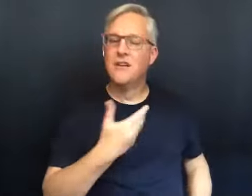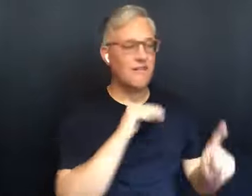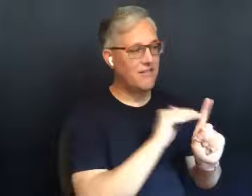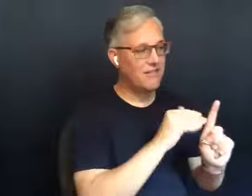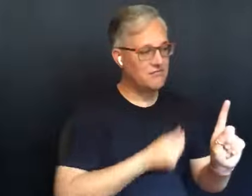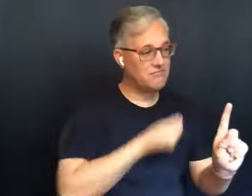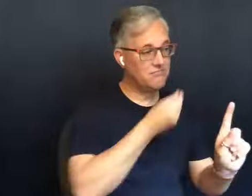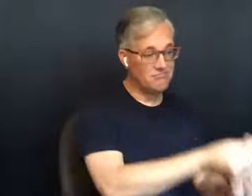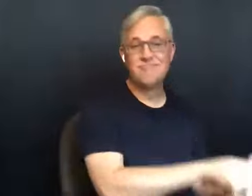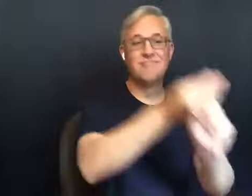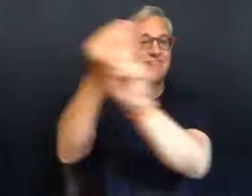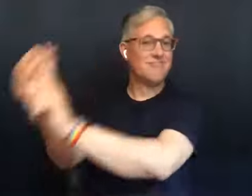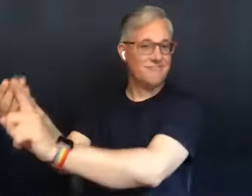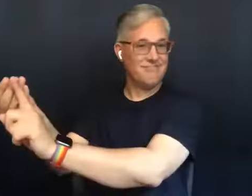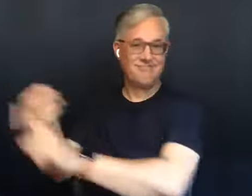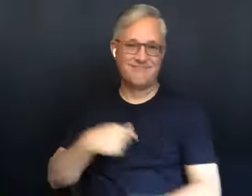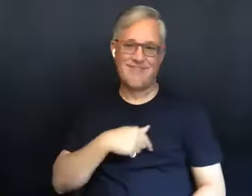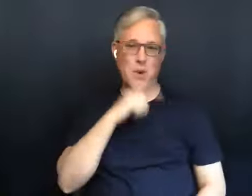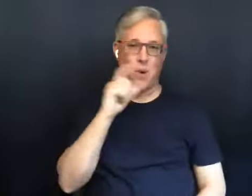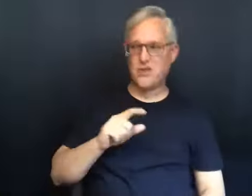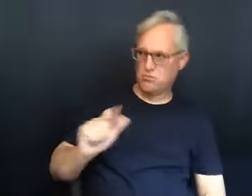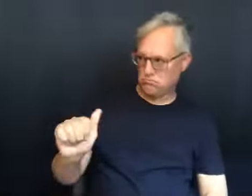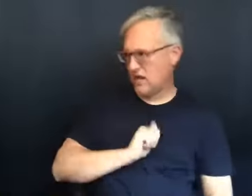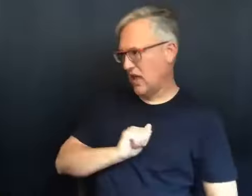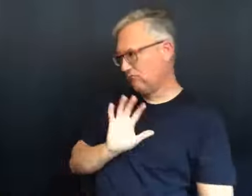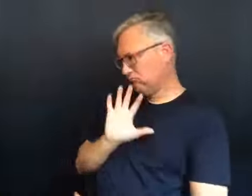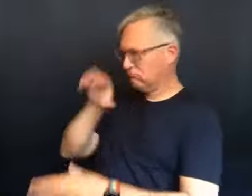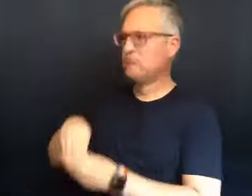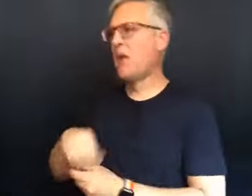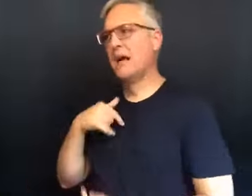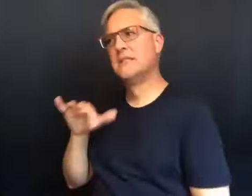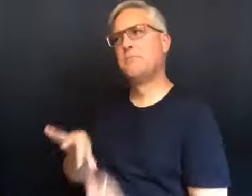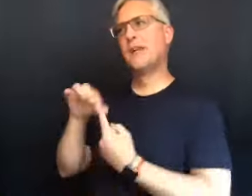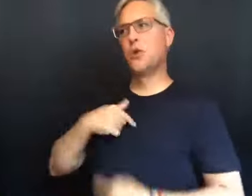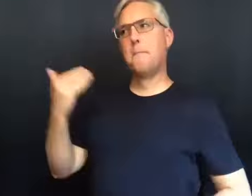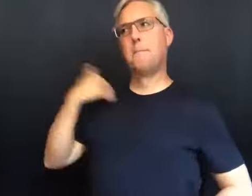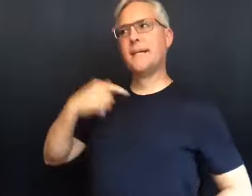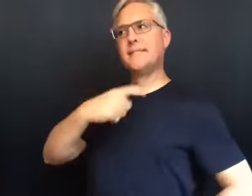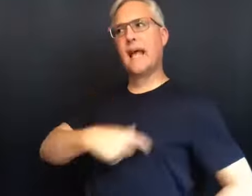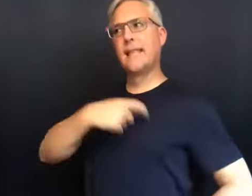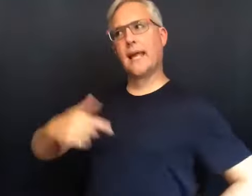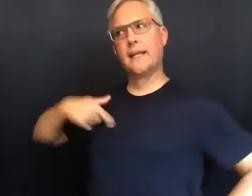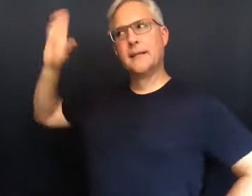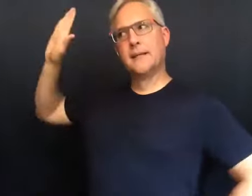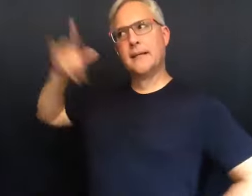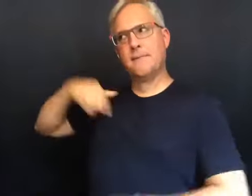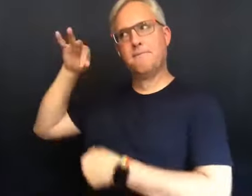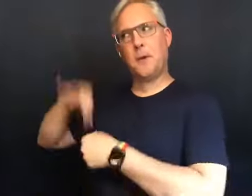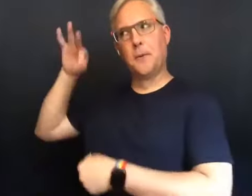group, and so I have a voice in Alcoholics Anonymous. And I don't need to be in a special class where